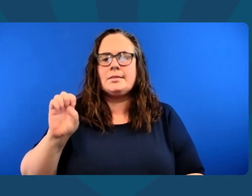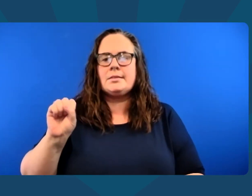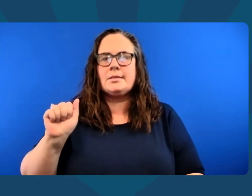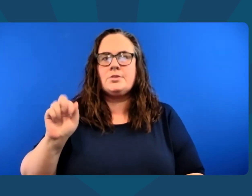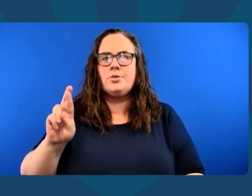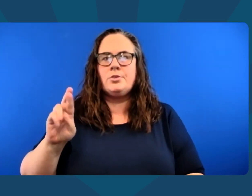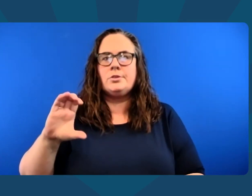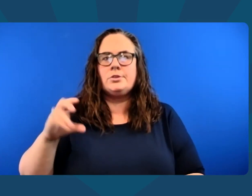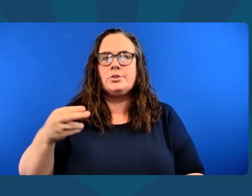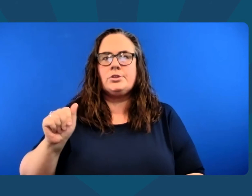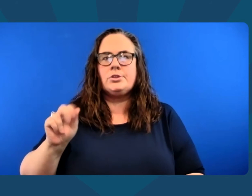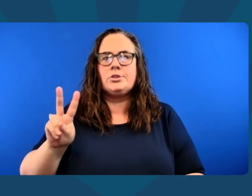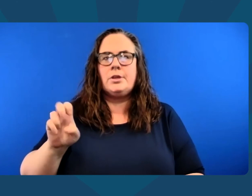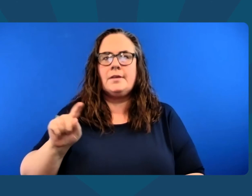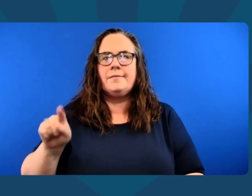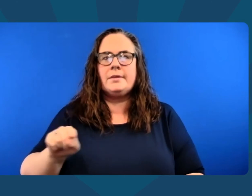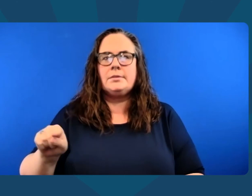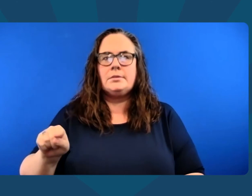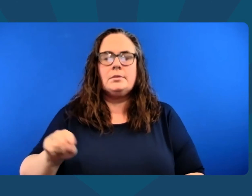Cesar Chavez,